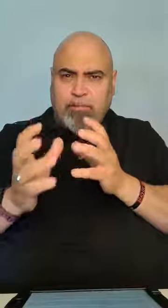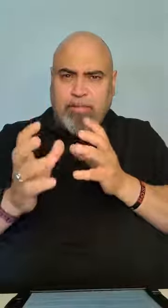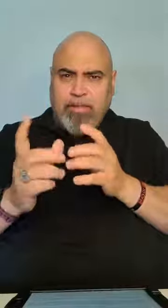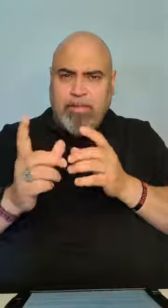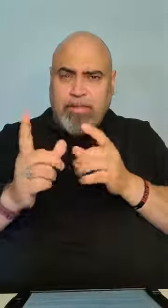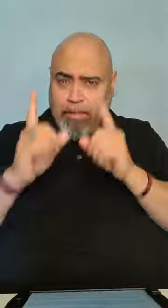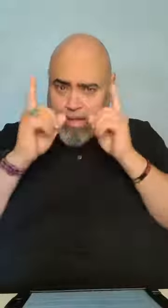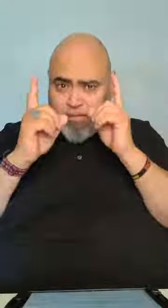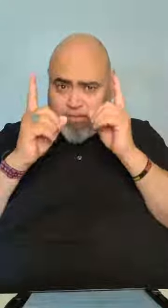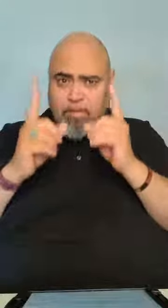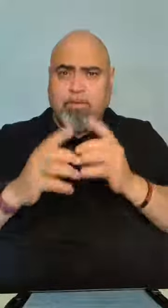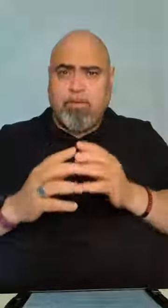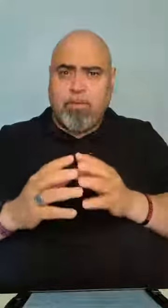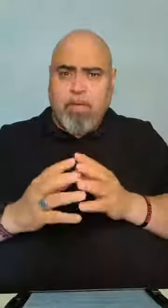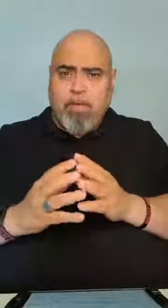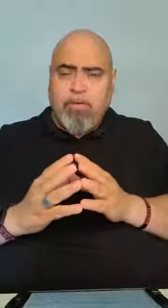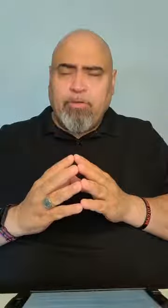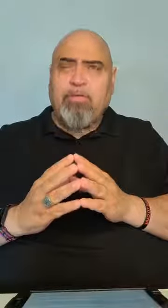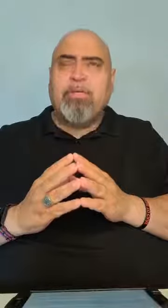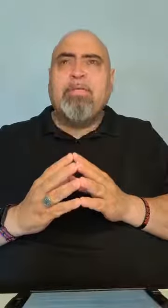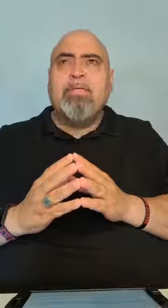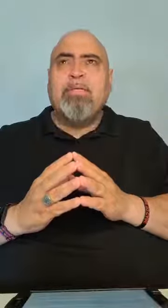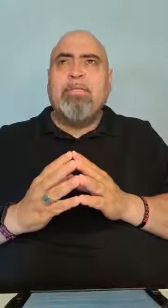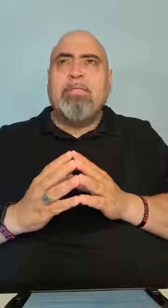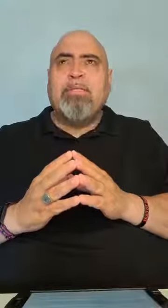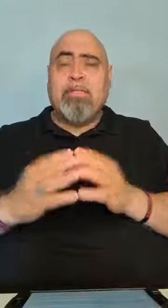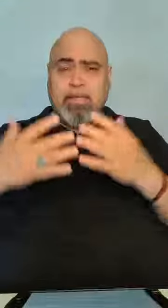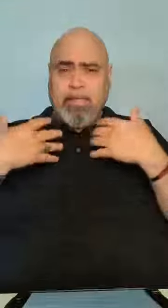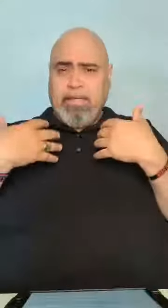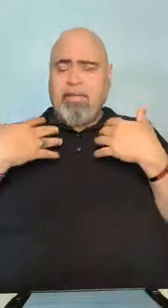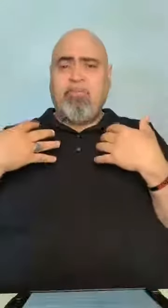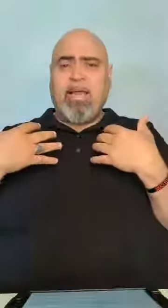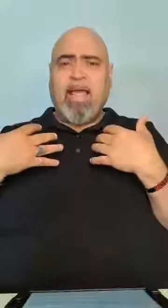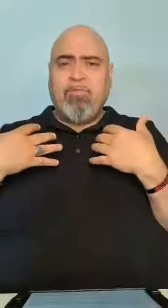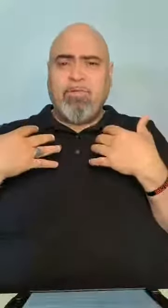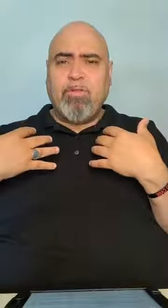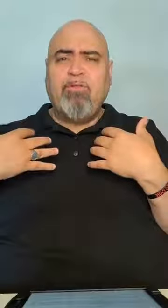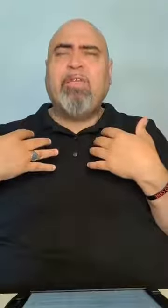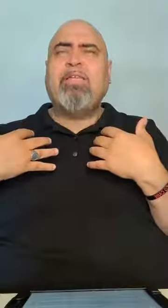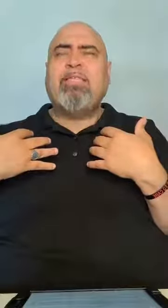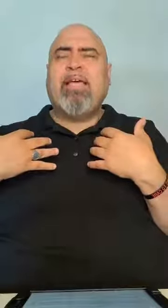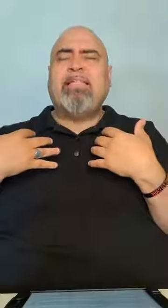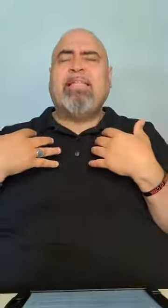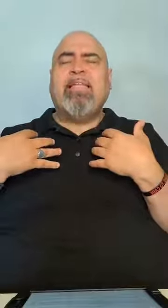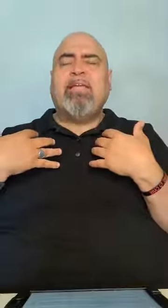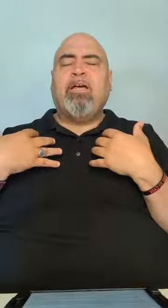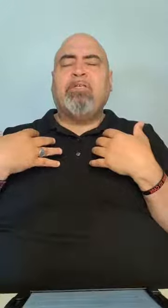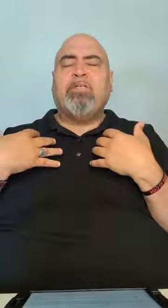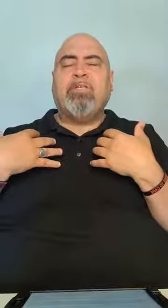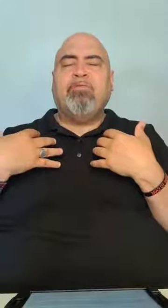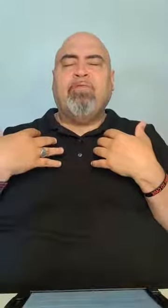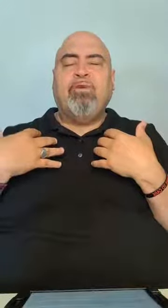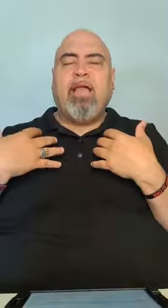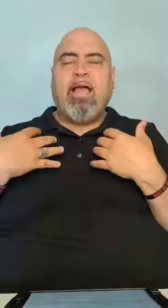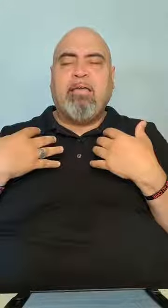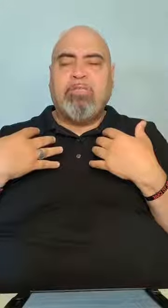simply love others, to live my life to the fullest, and to let others live their lives to